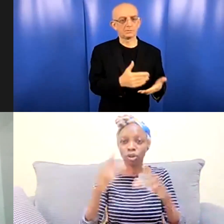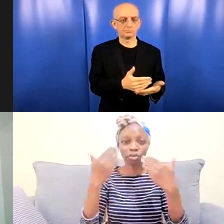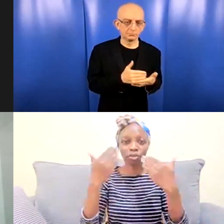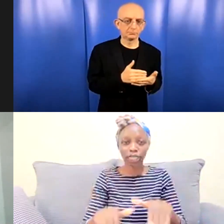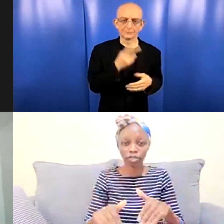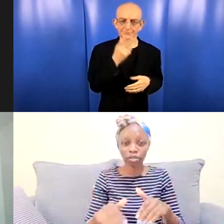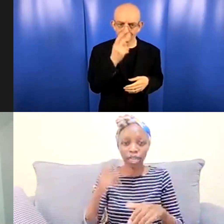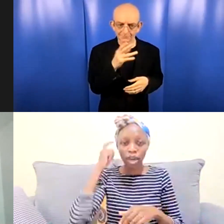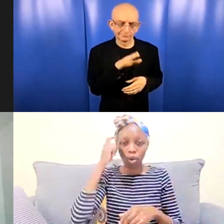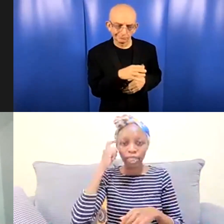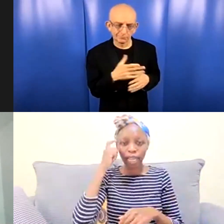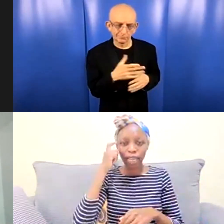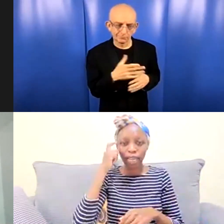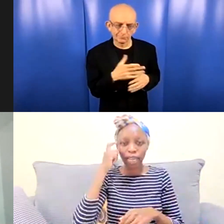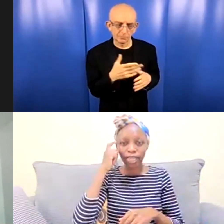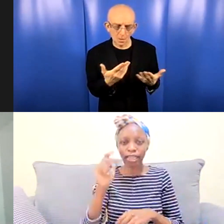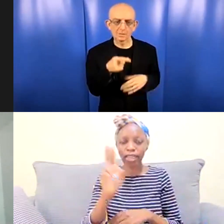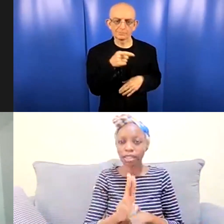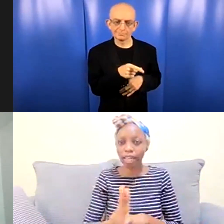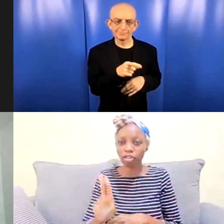Considering the use of